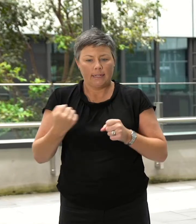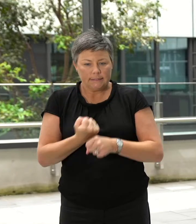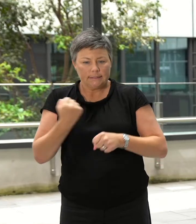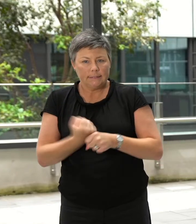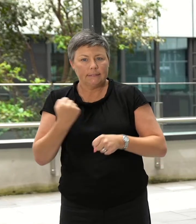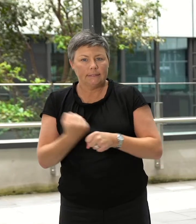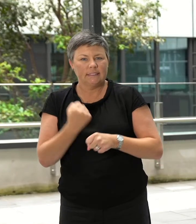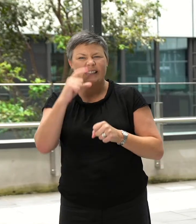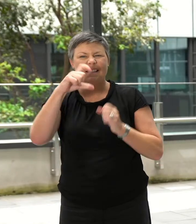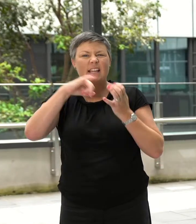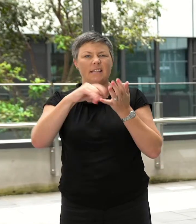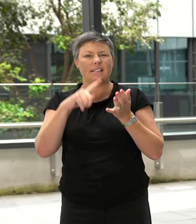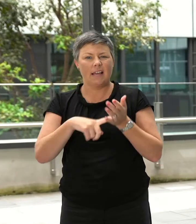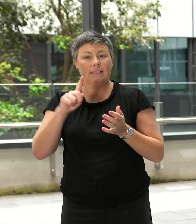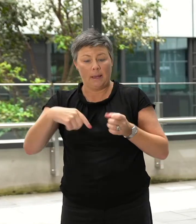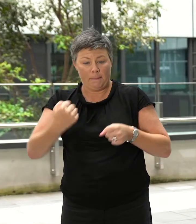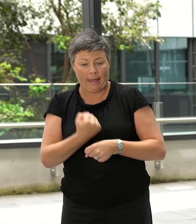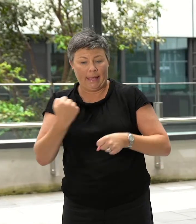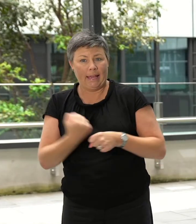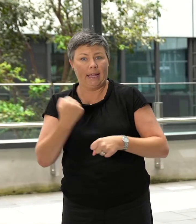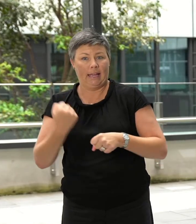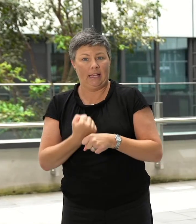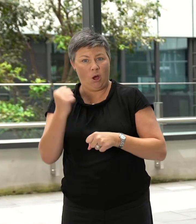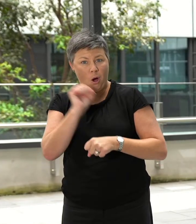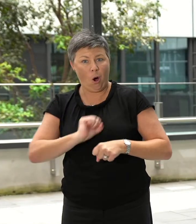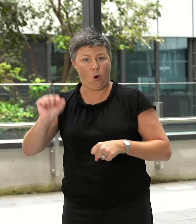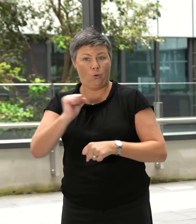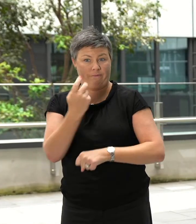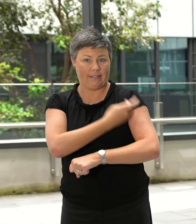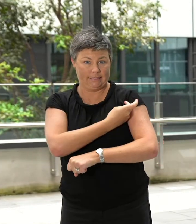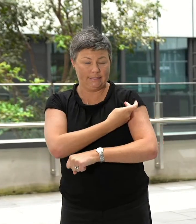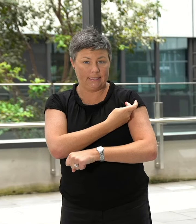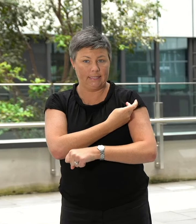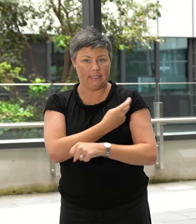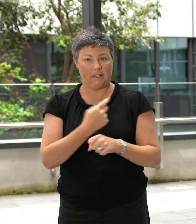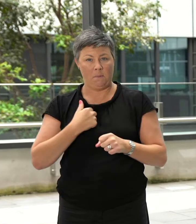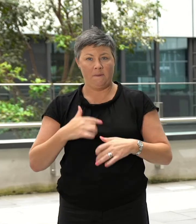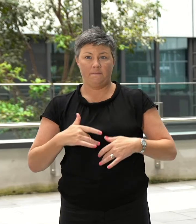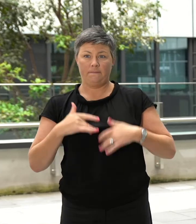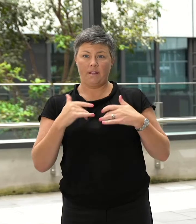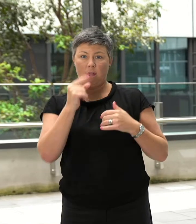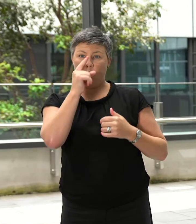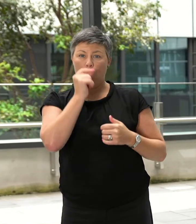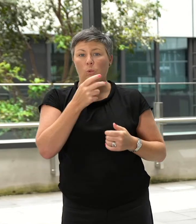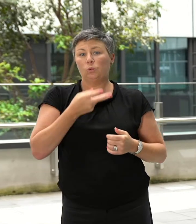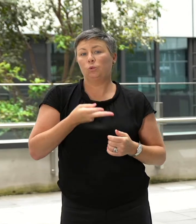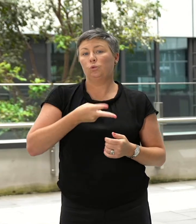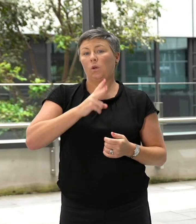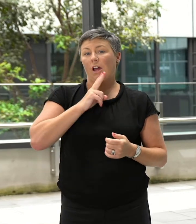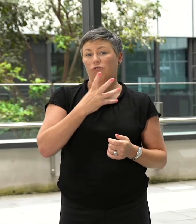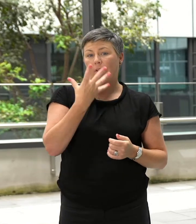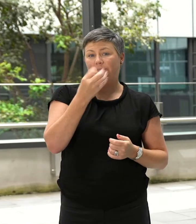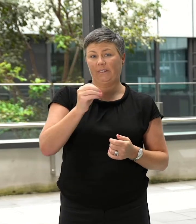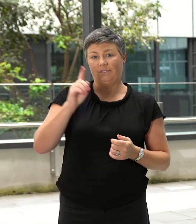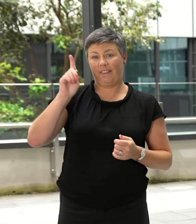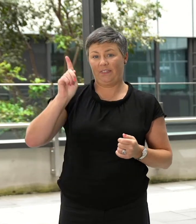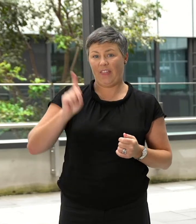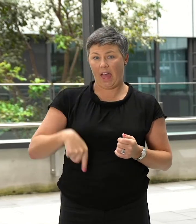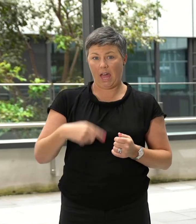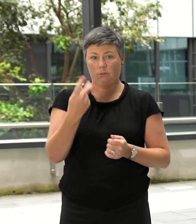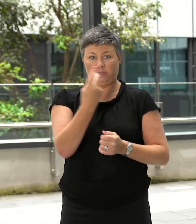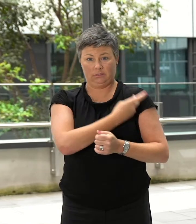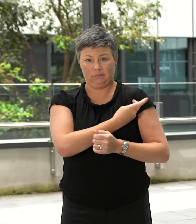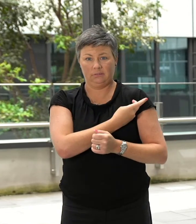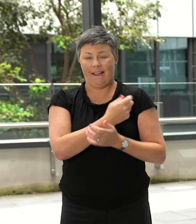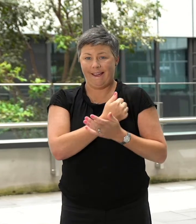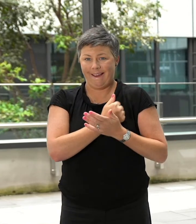week, which is the Commonwealth, which is what Greg Hunt has predicted, 250 vaccinations should be delivered here in Queensland each